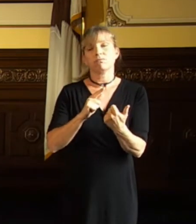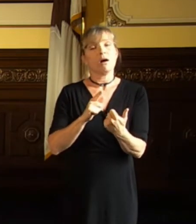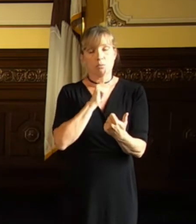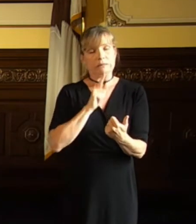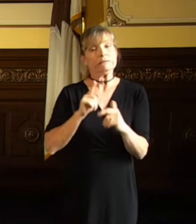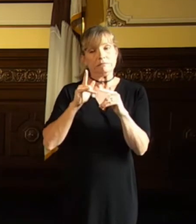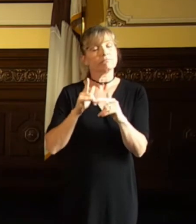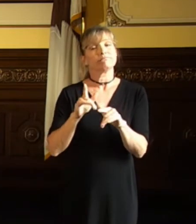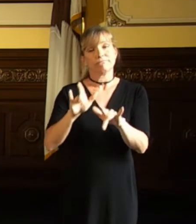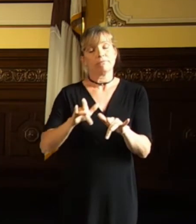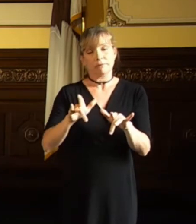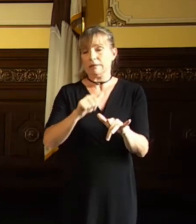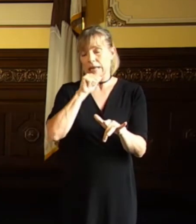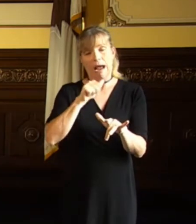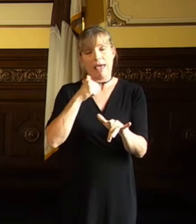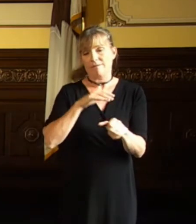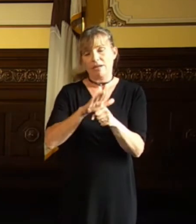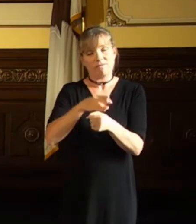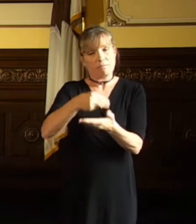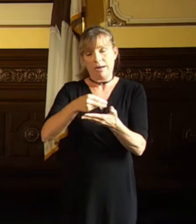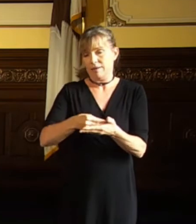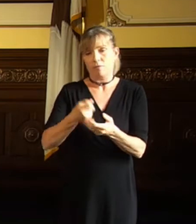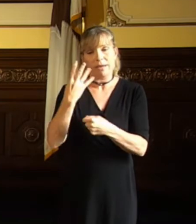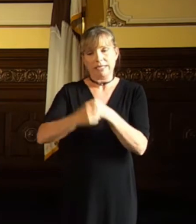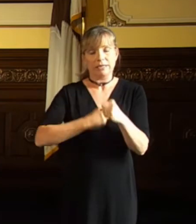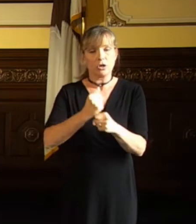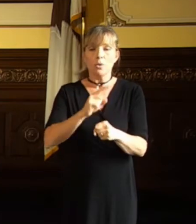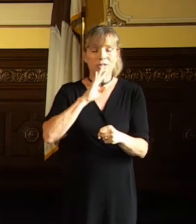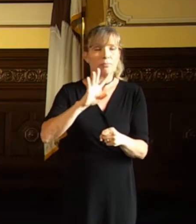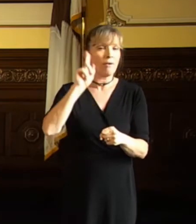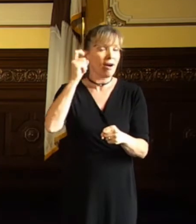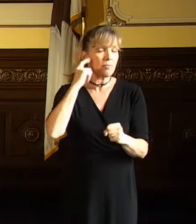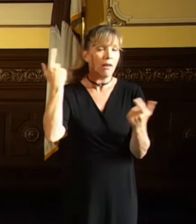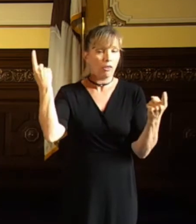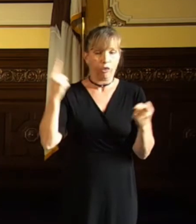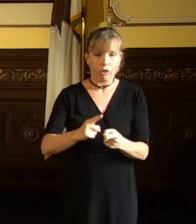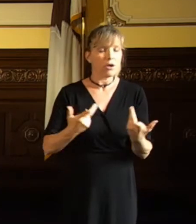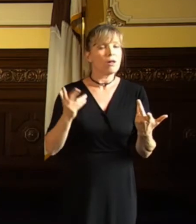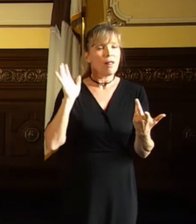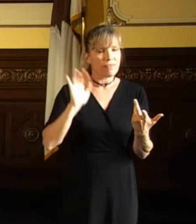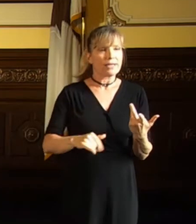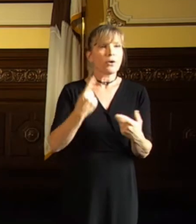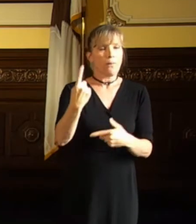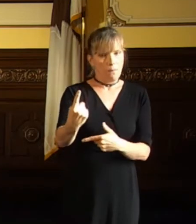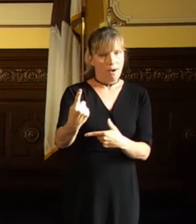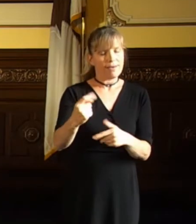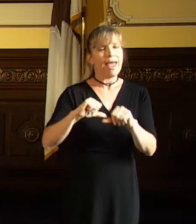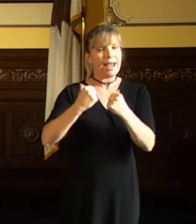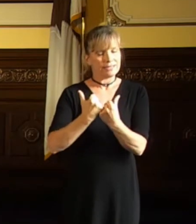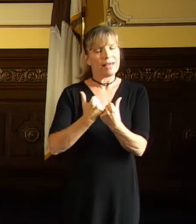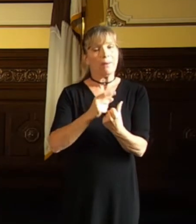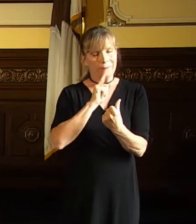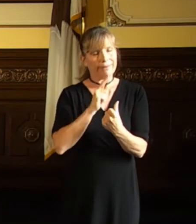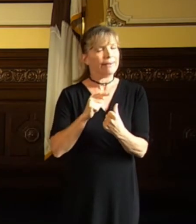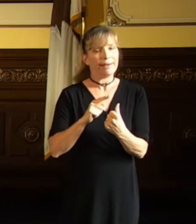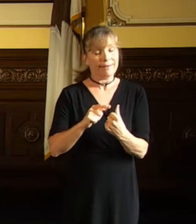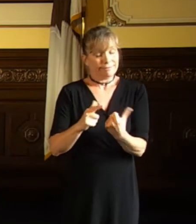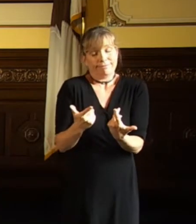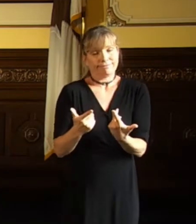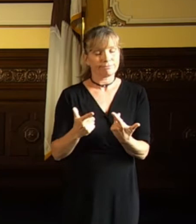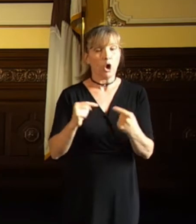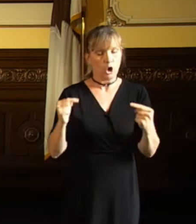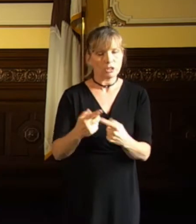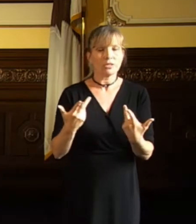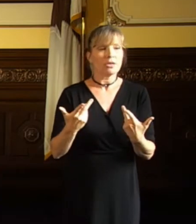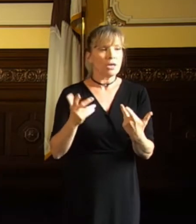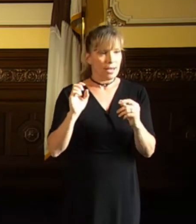funded for many years. And we talk about government getting hollowed out over the last few years. That's just one of the agencies, but it is one of them.